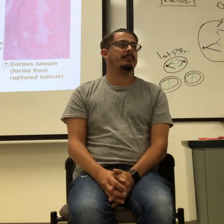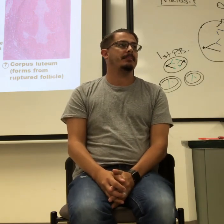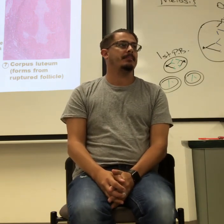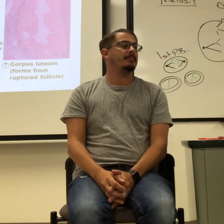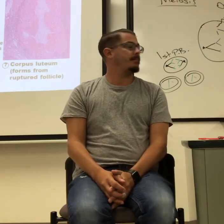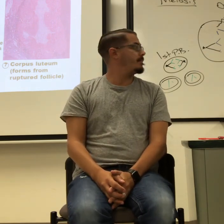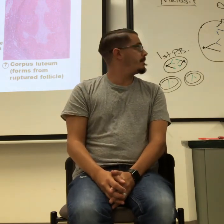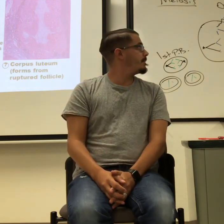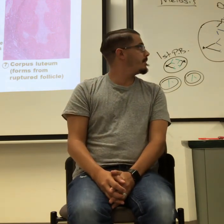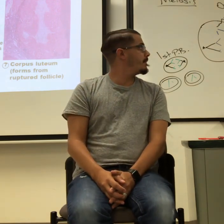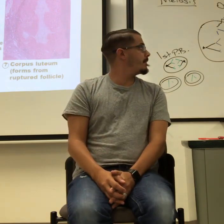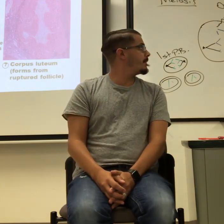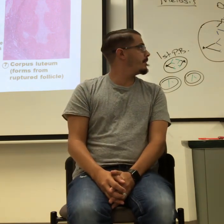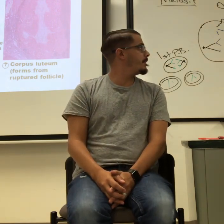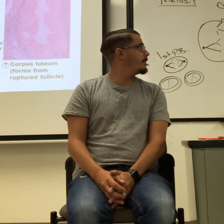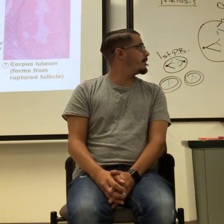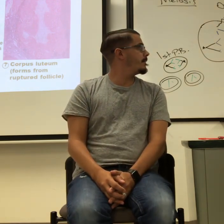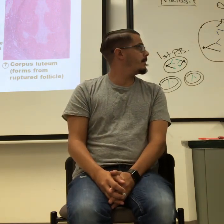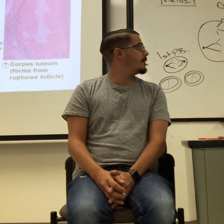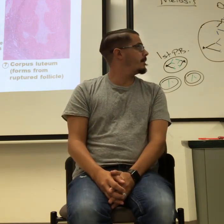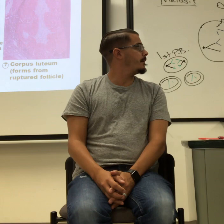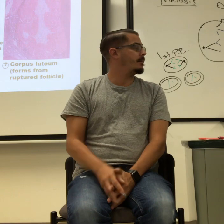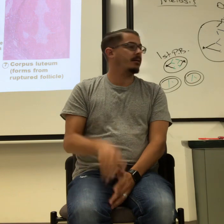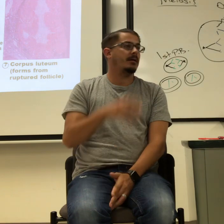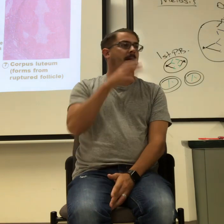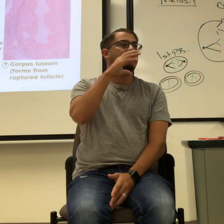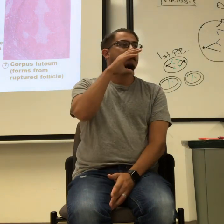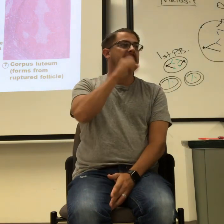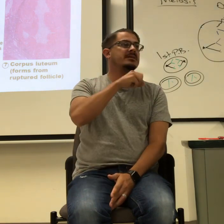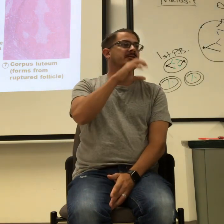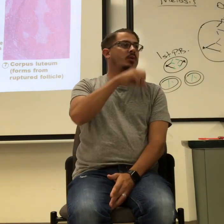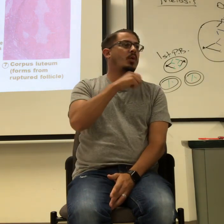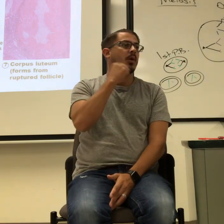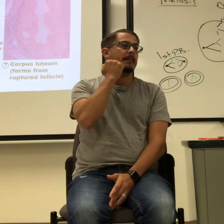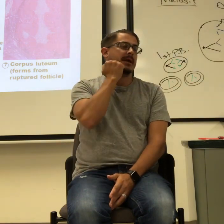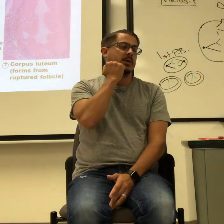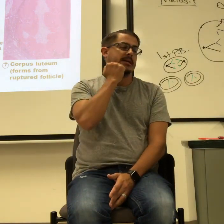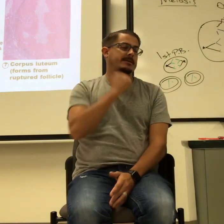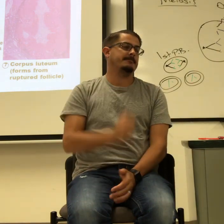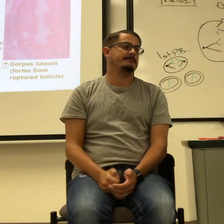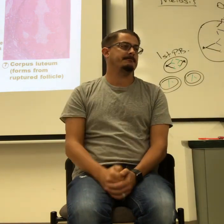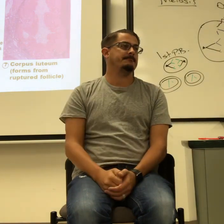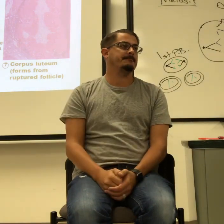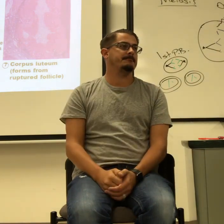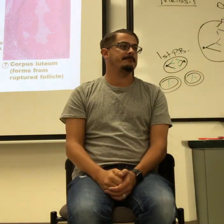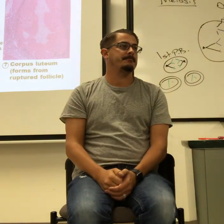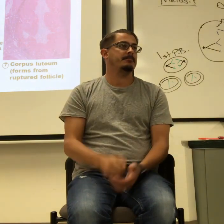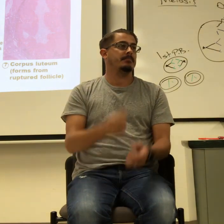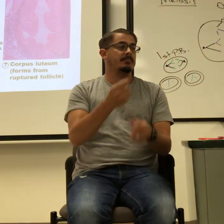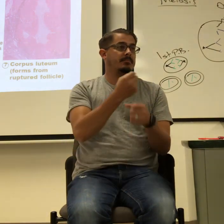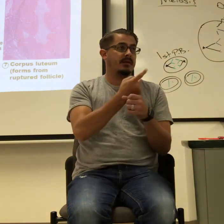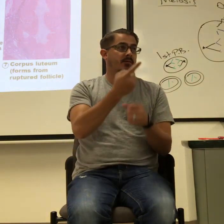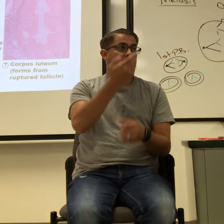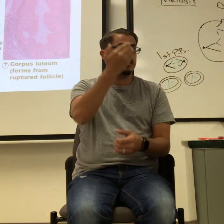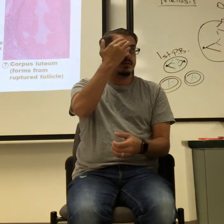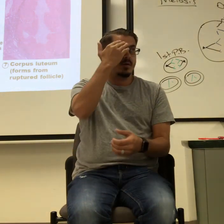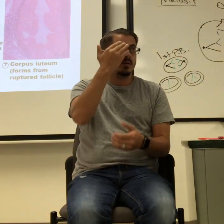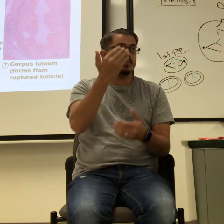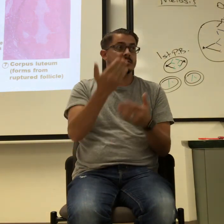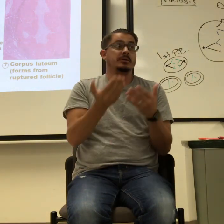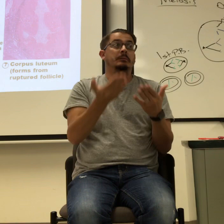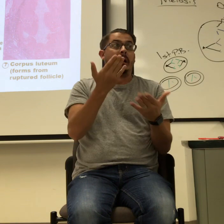progesterone. As a result, you miss your menstrual period. And everyone knows, hey, that's, well, you might be